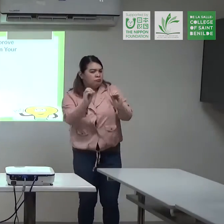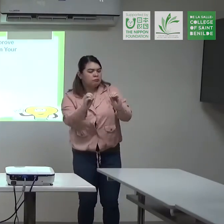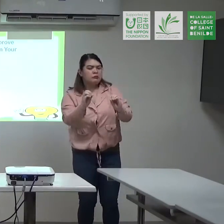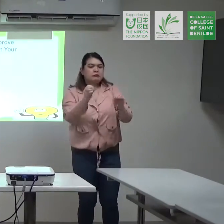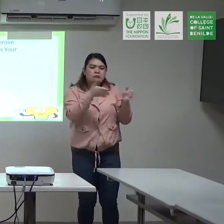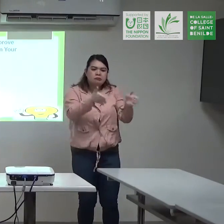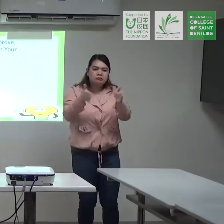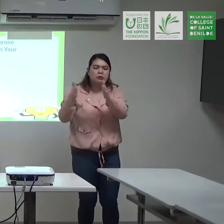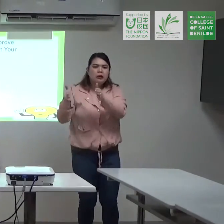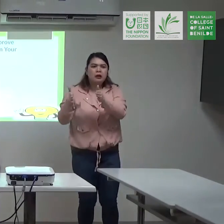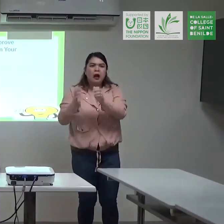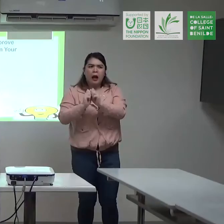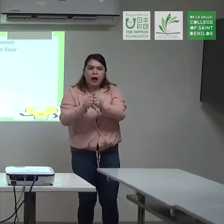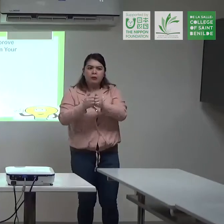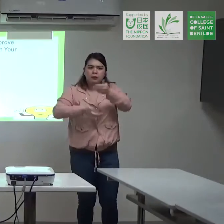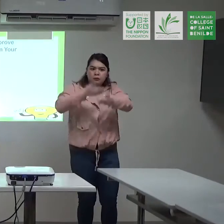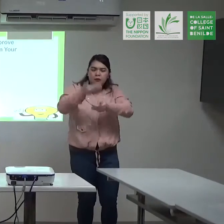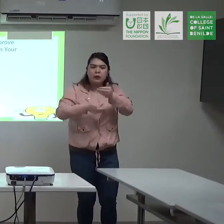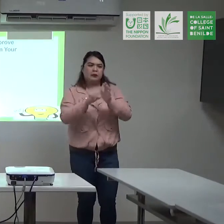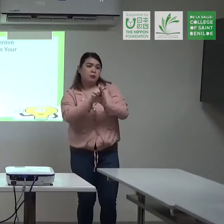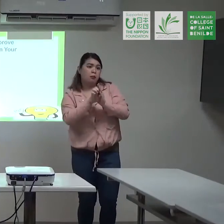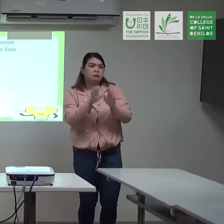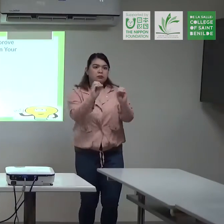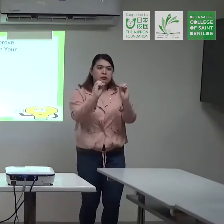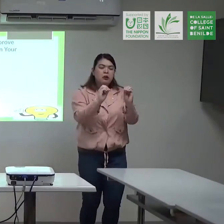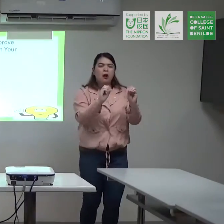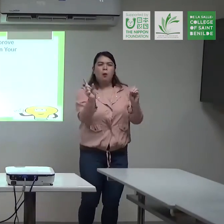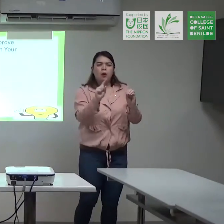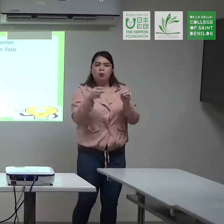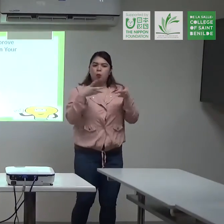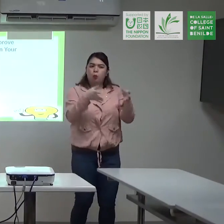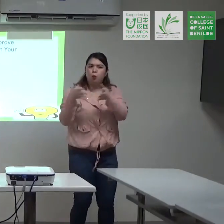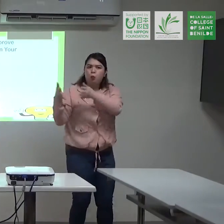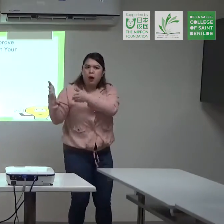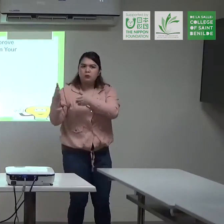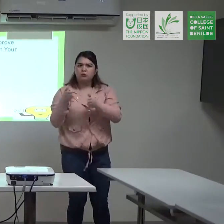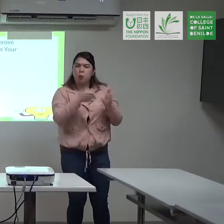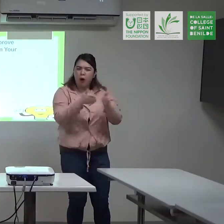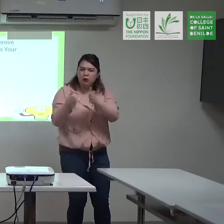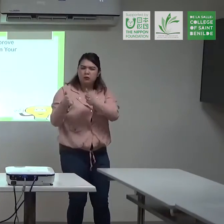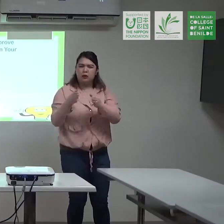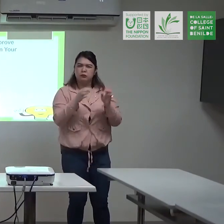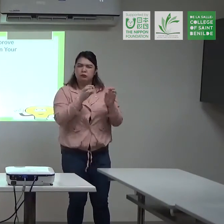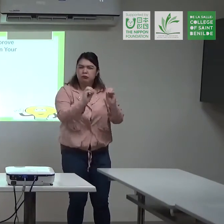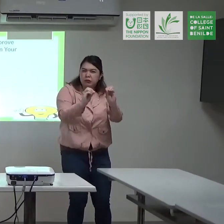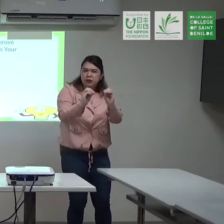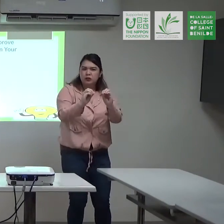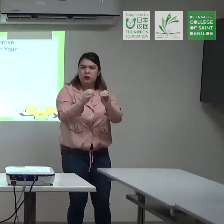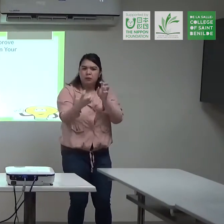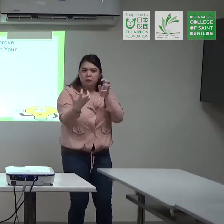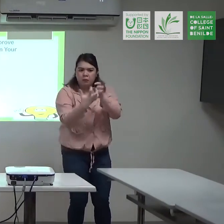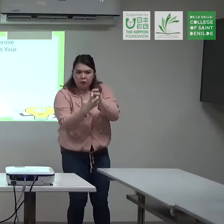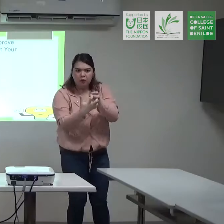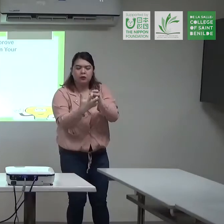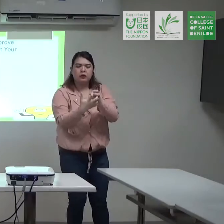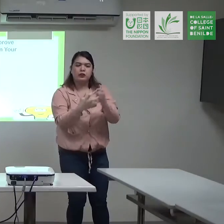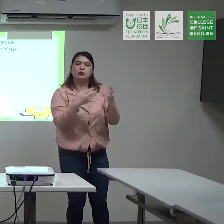the thought process, a strategy or technique that they will think of better ways